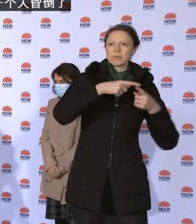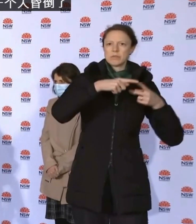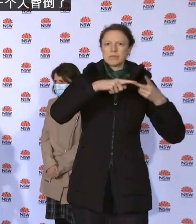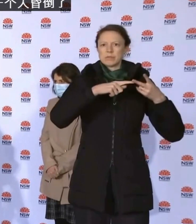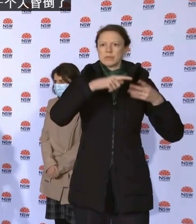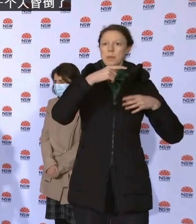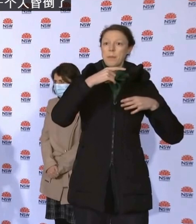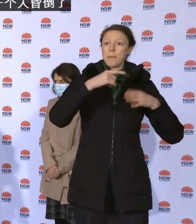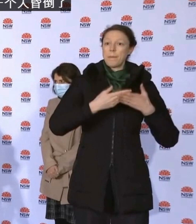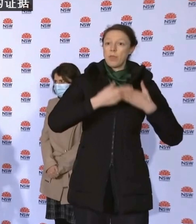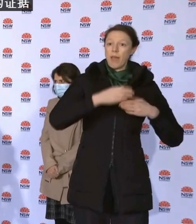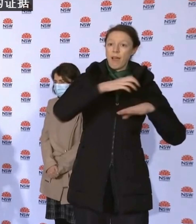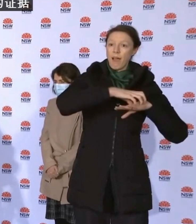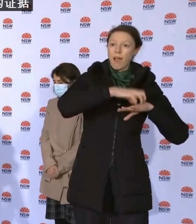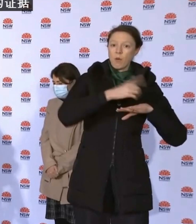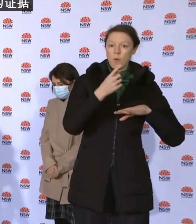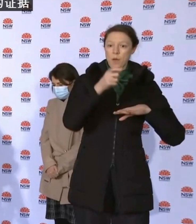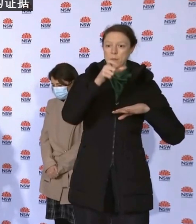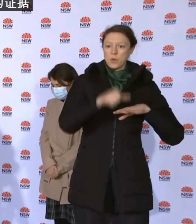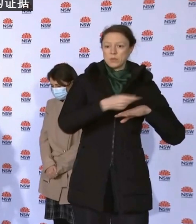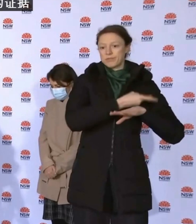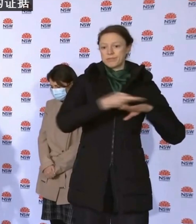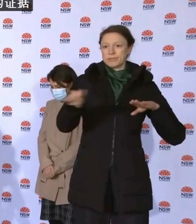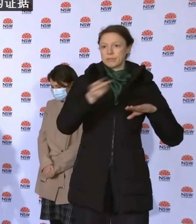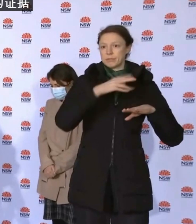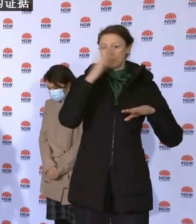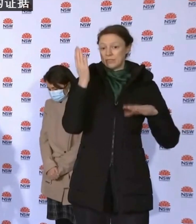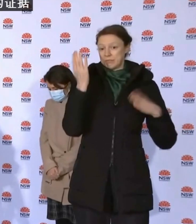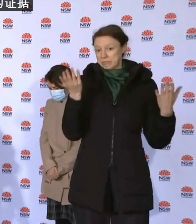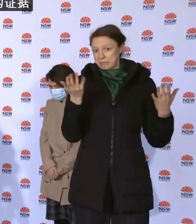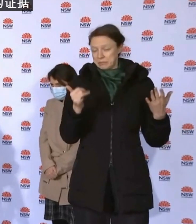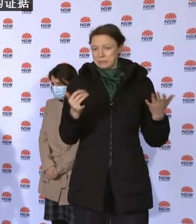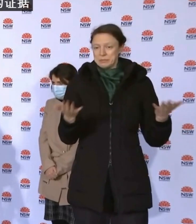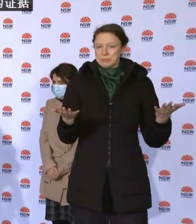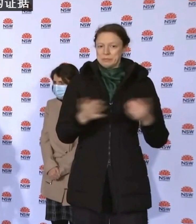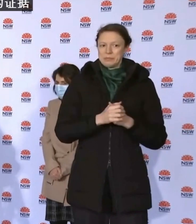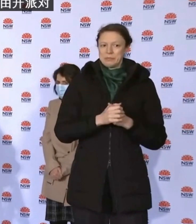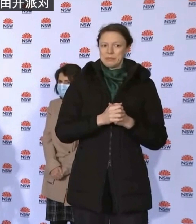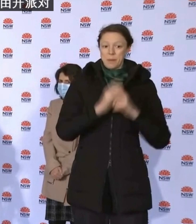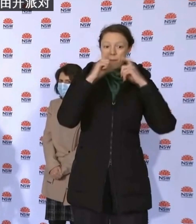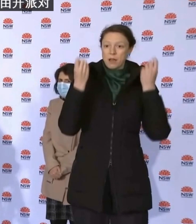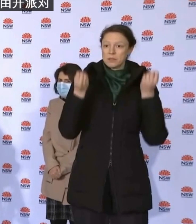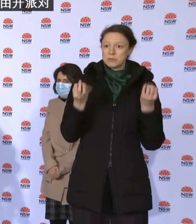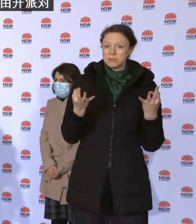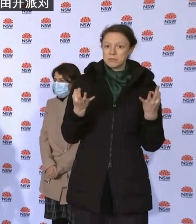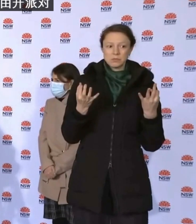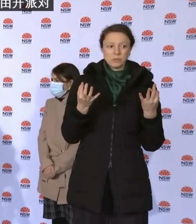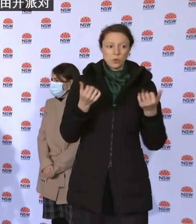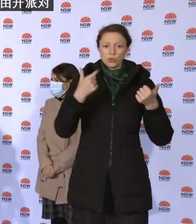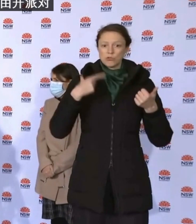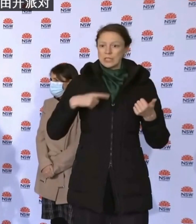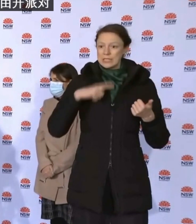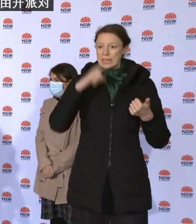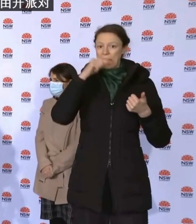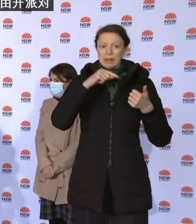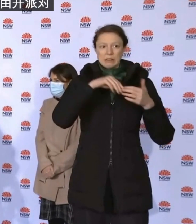food, and a person passed out on the floor. No evidence of any mask wearing, no good reason to be in that office suite,